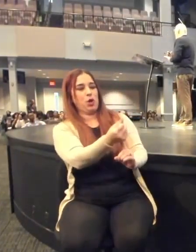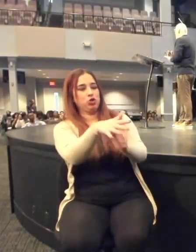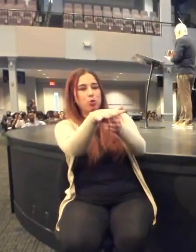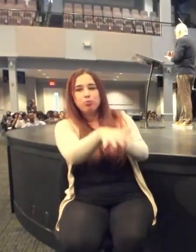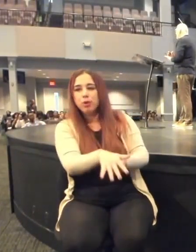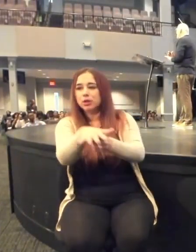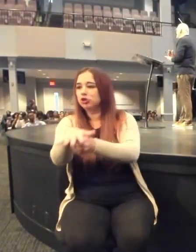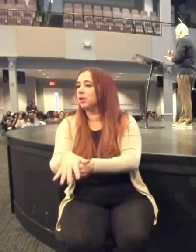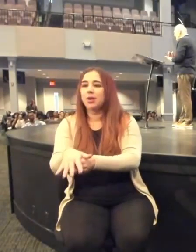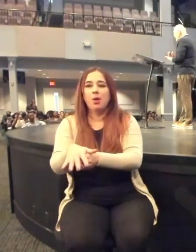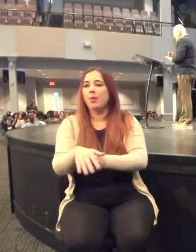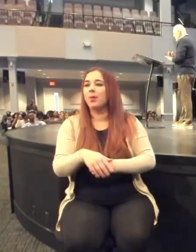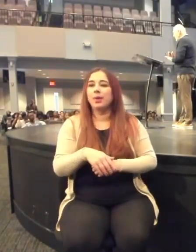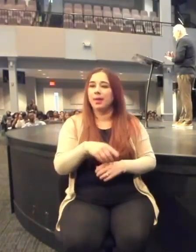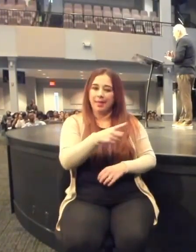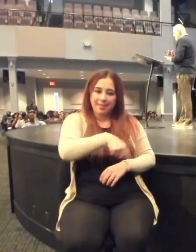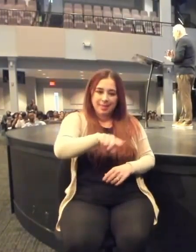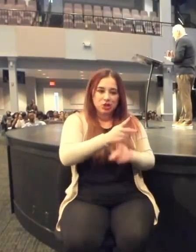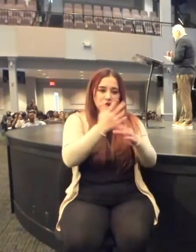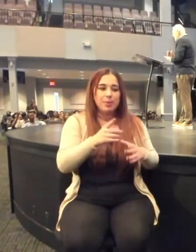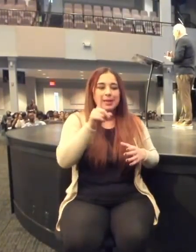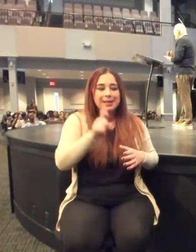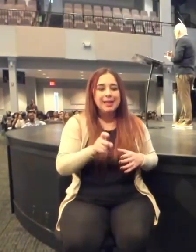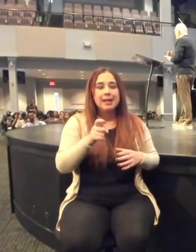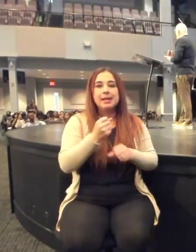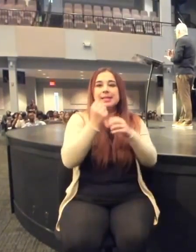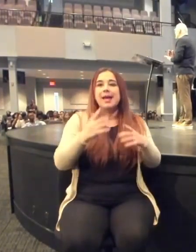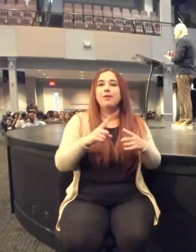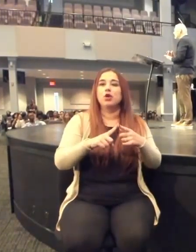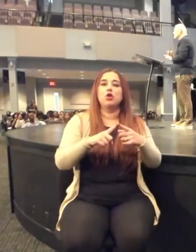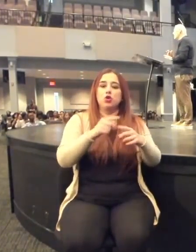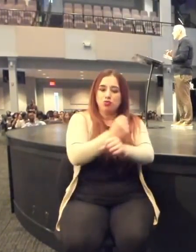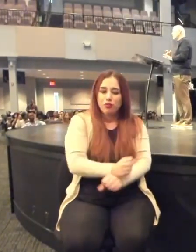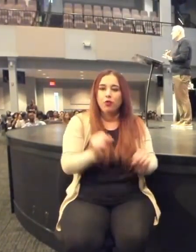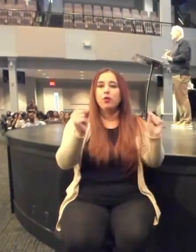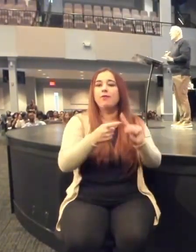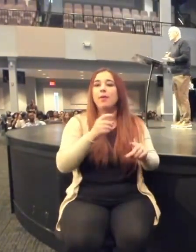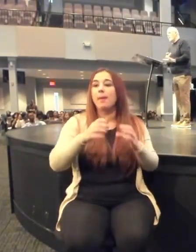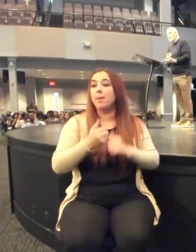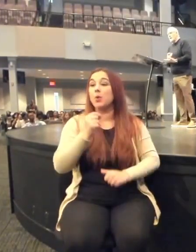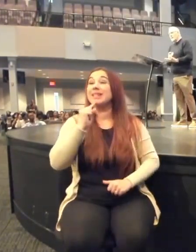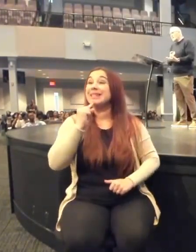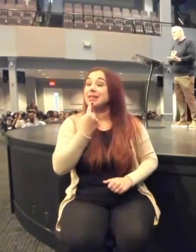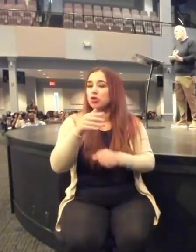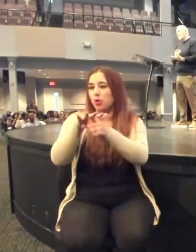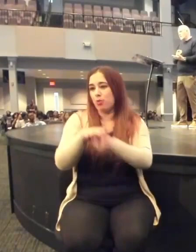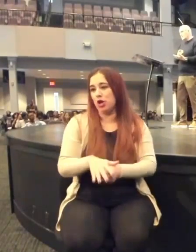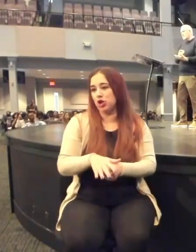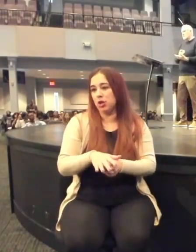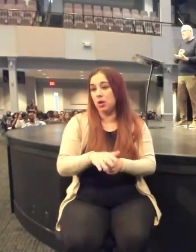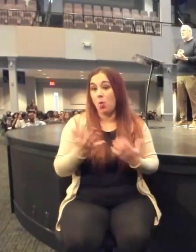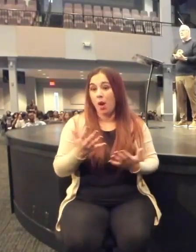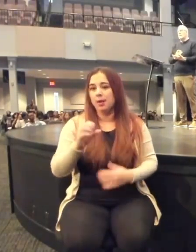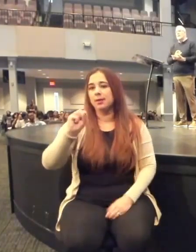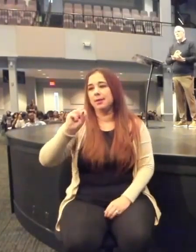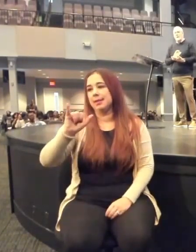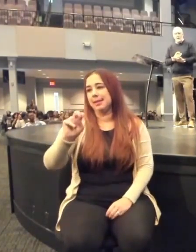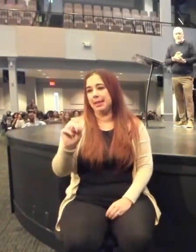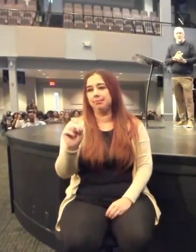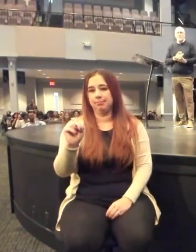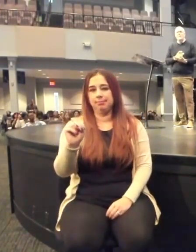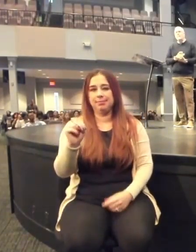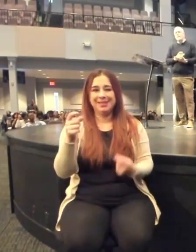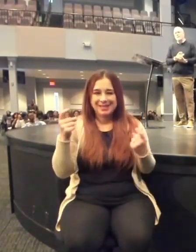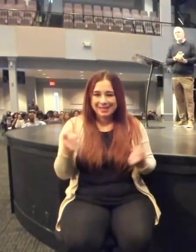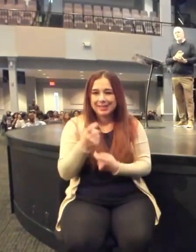oppression, they needed a Savior that would deliver them from the most serious oppression of all, and that's the oppression of sin that